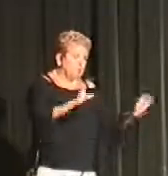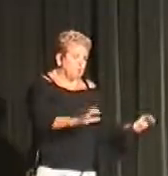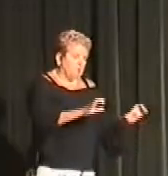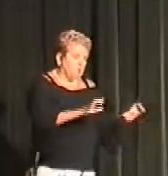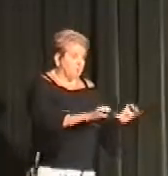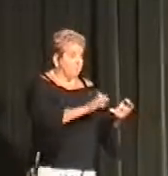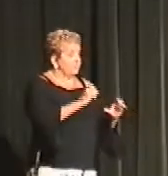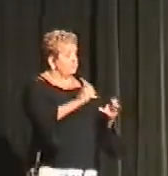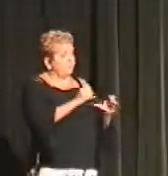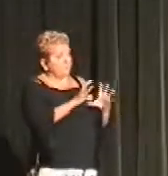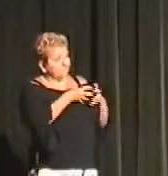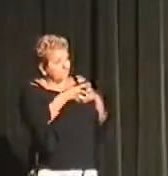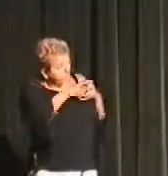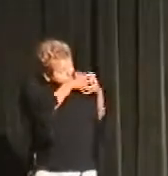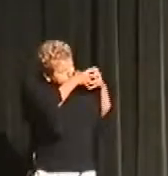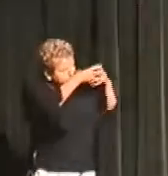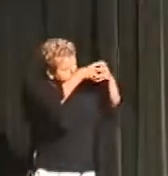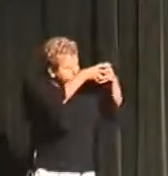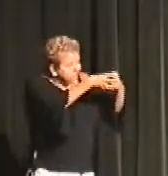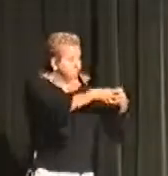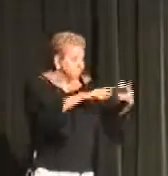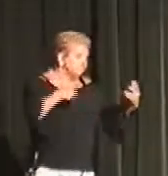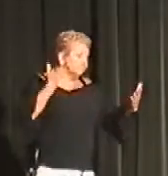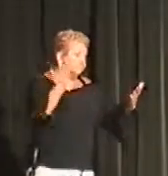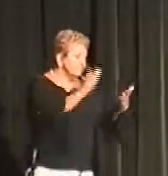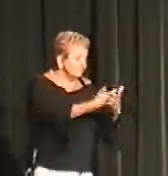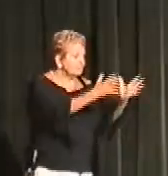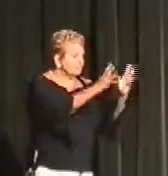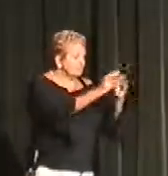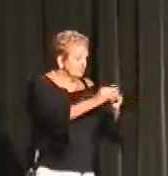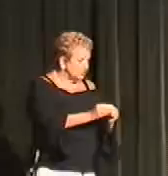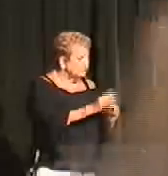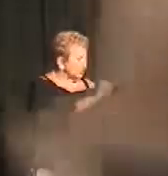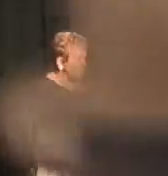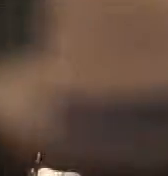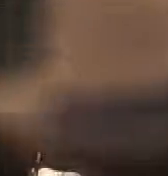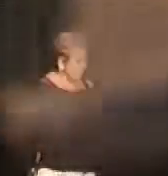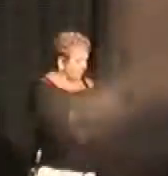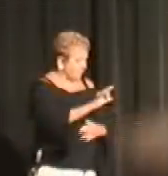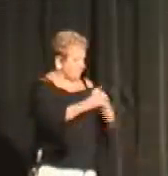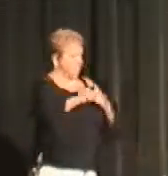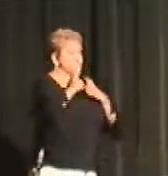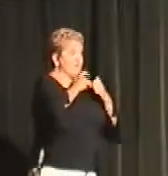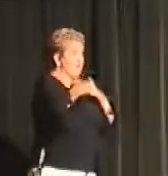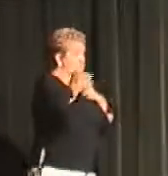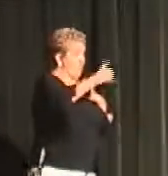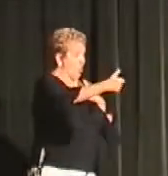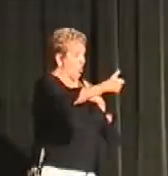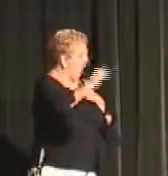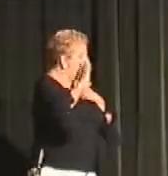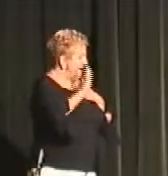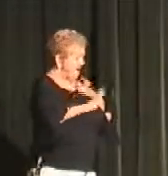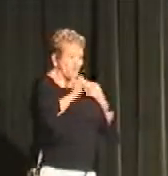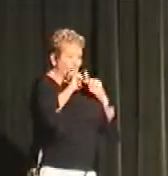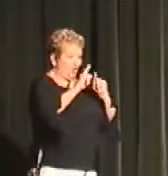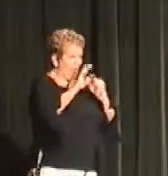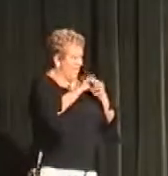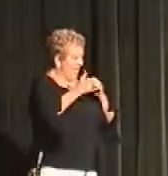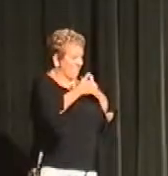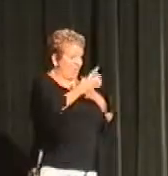this convention, and so, you know, we piled in the car and drove to San Francisco, which was very far. I had never been, I'd run away once from Venice. I'd